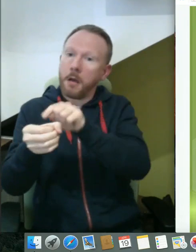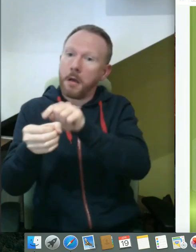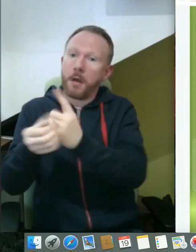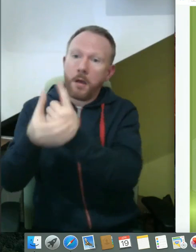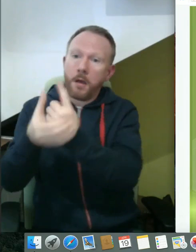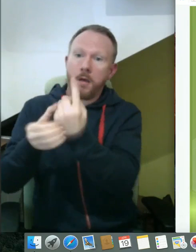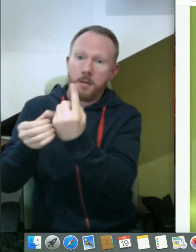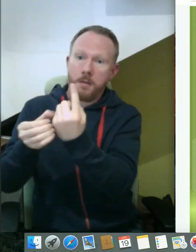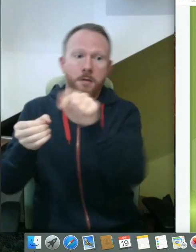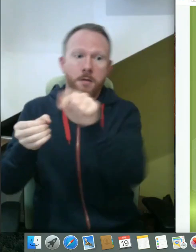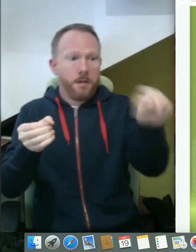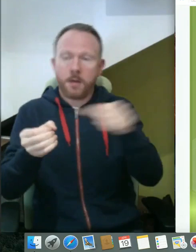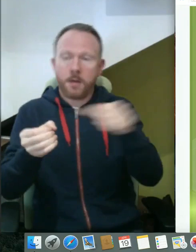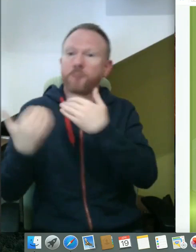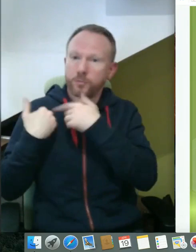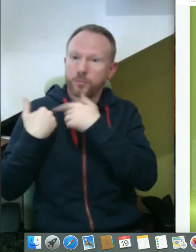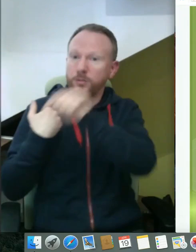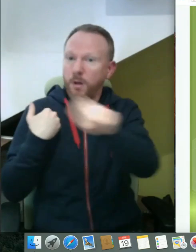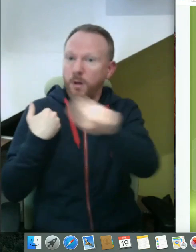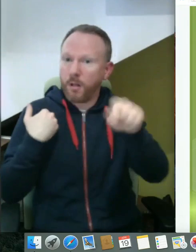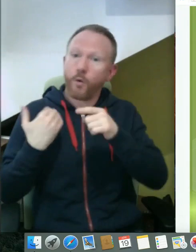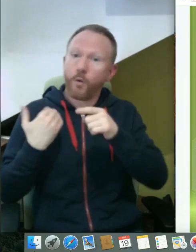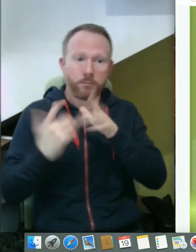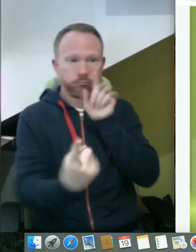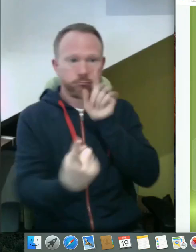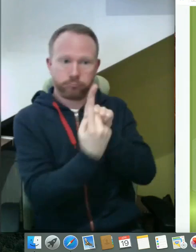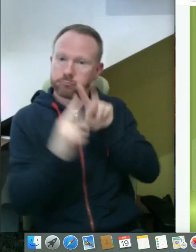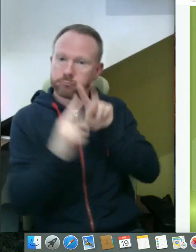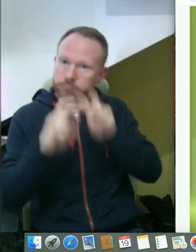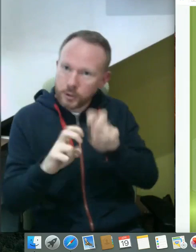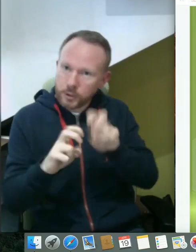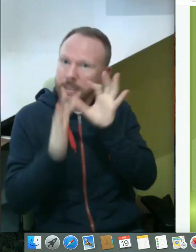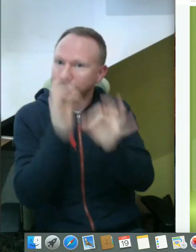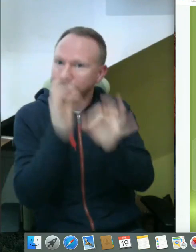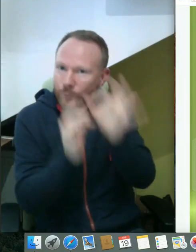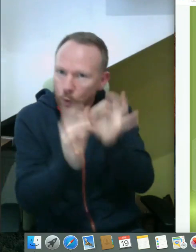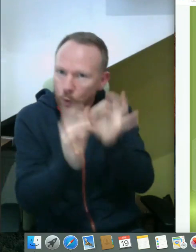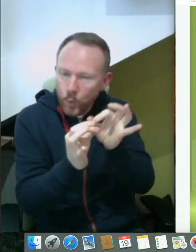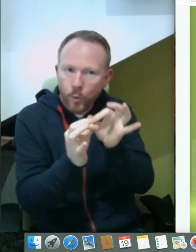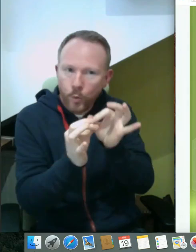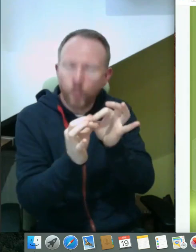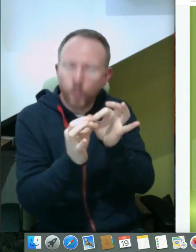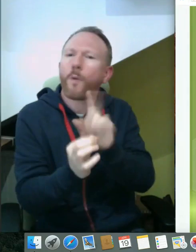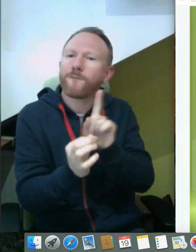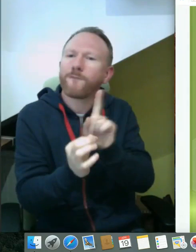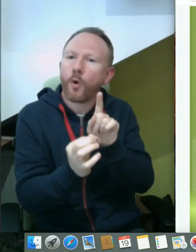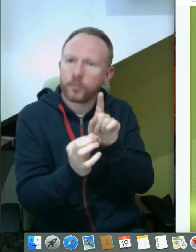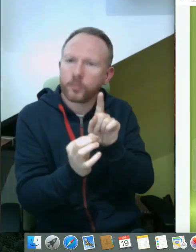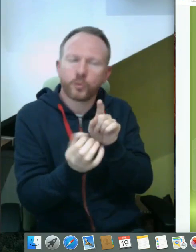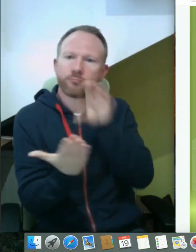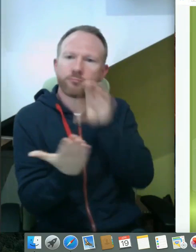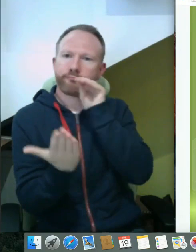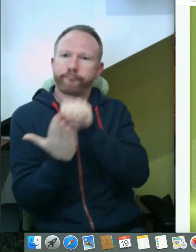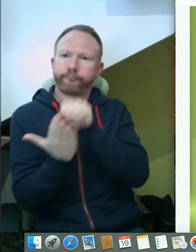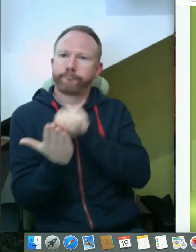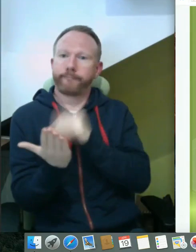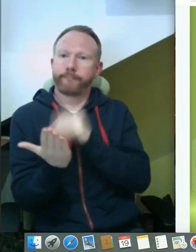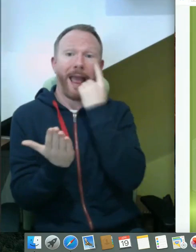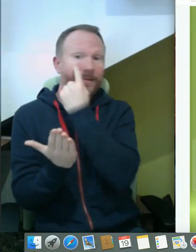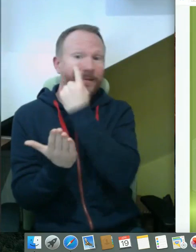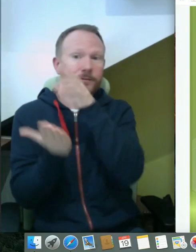conduct such things as interviews to gain evidence for